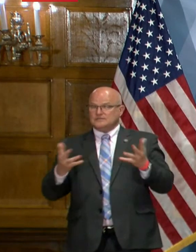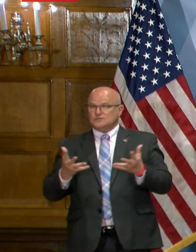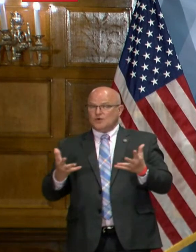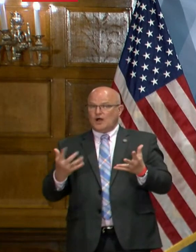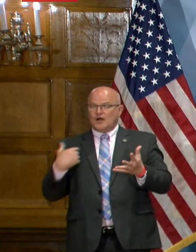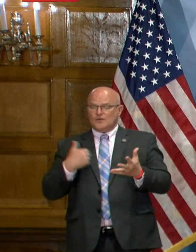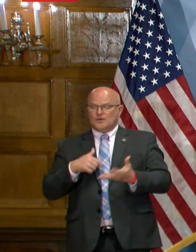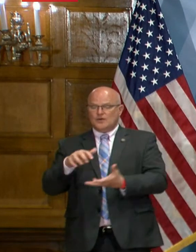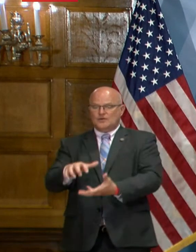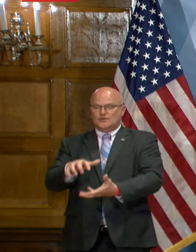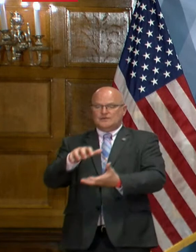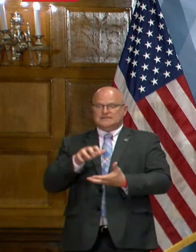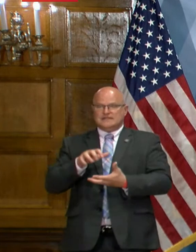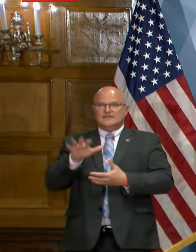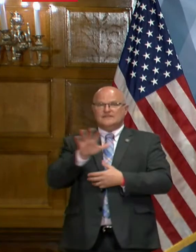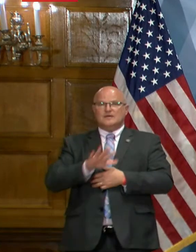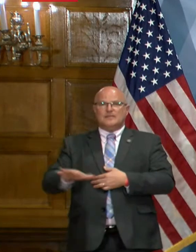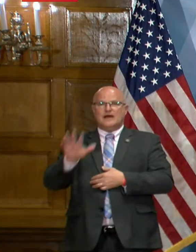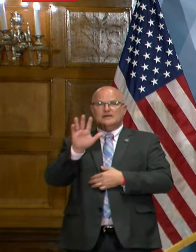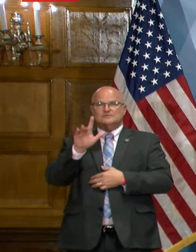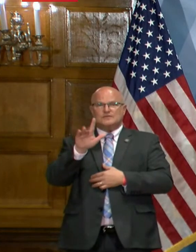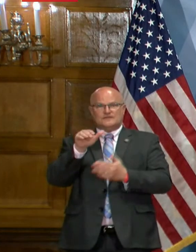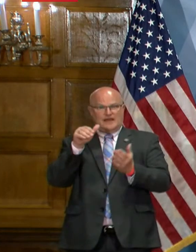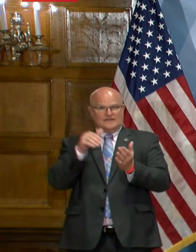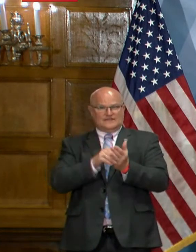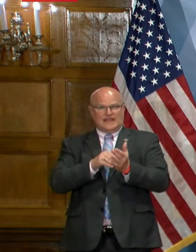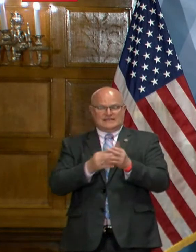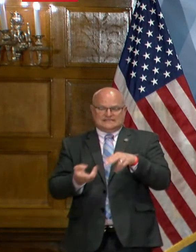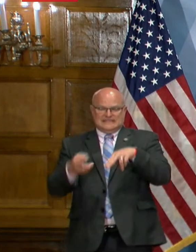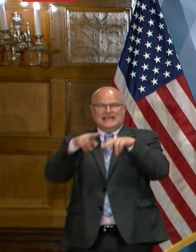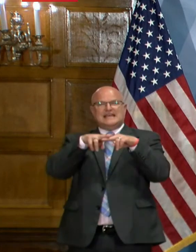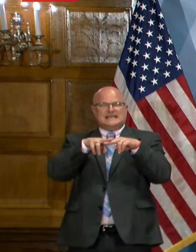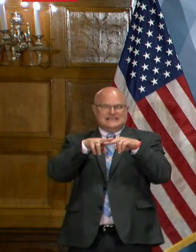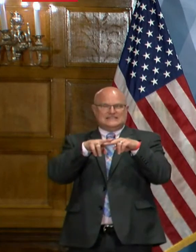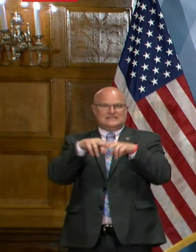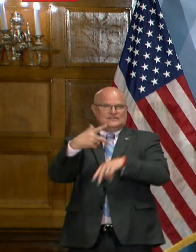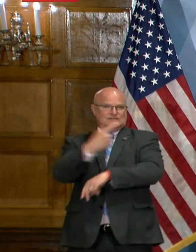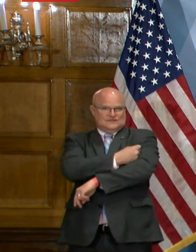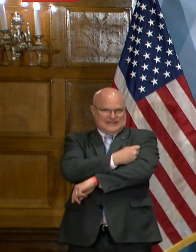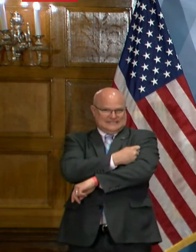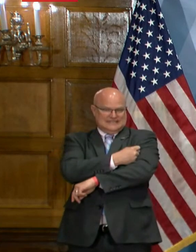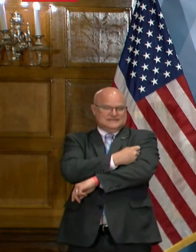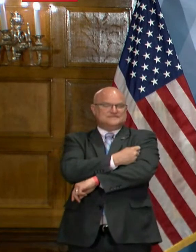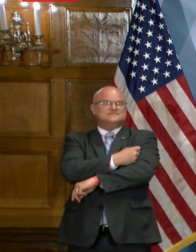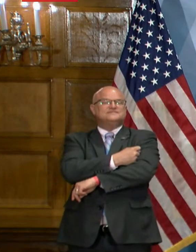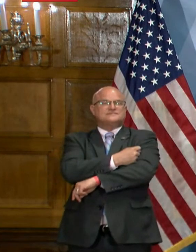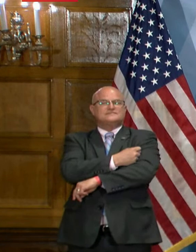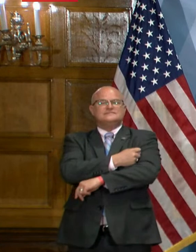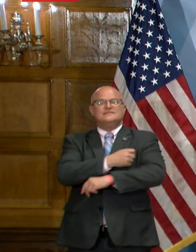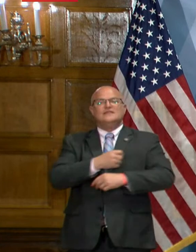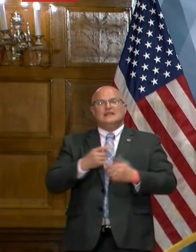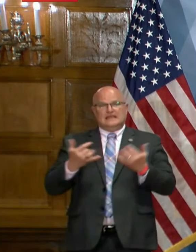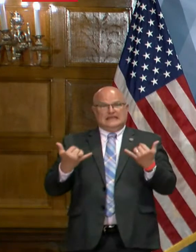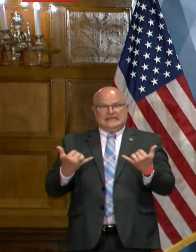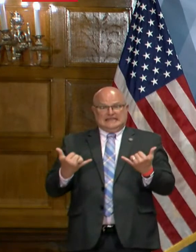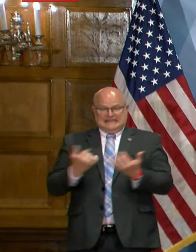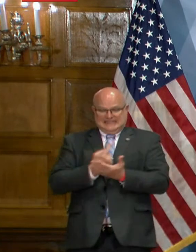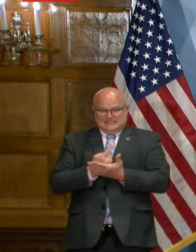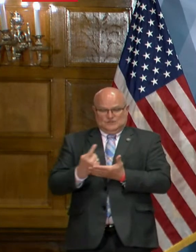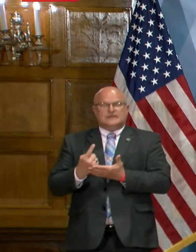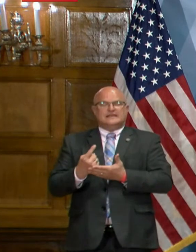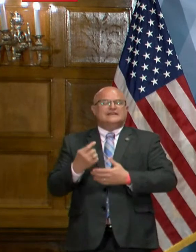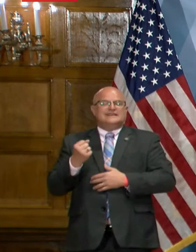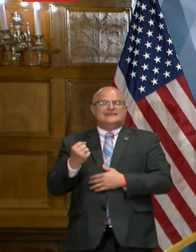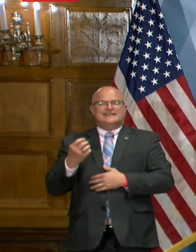we will receive around 25,000 additional doses of the vaccine this week.